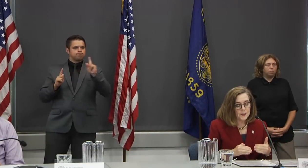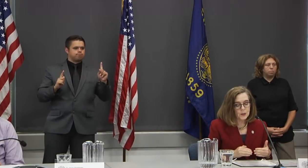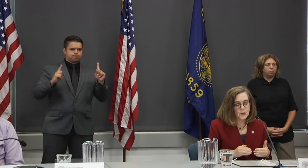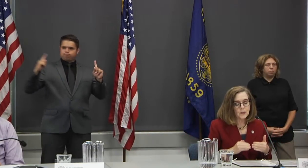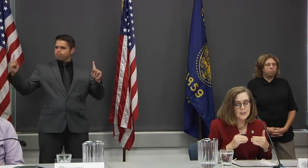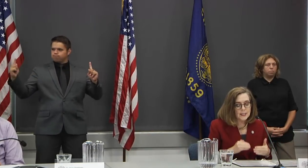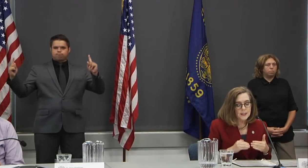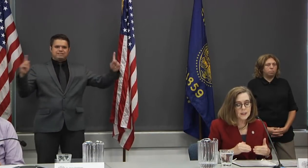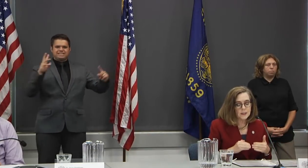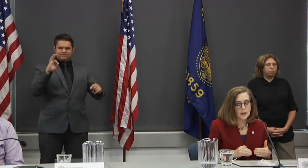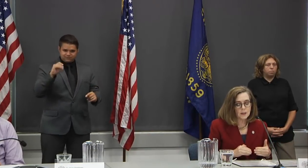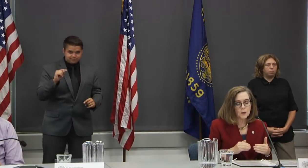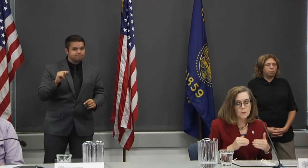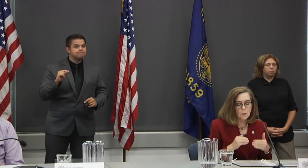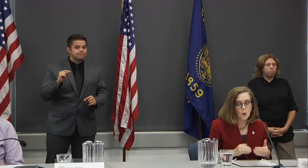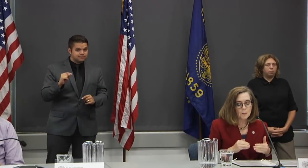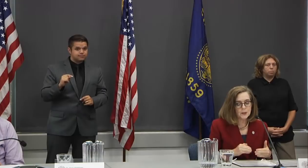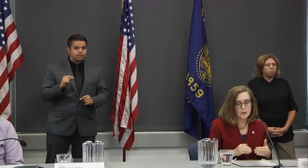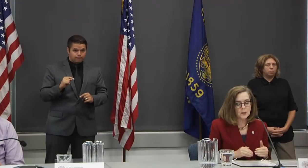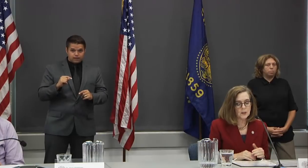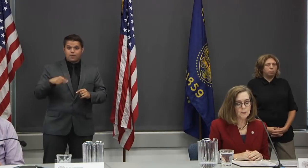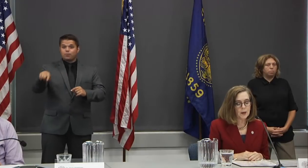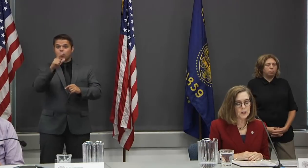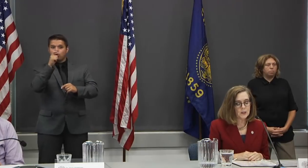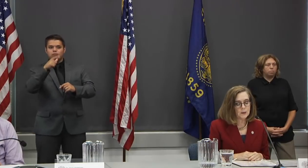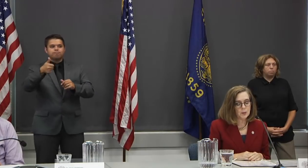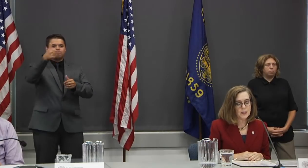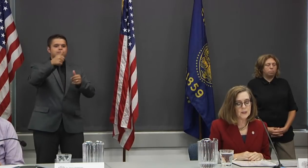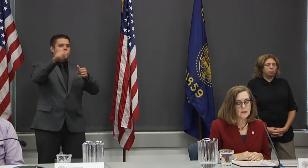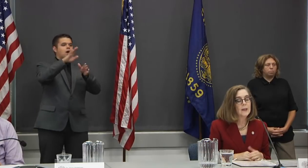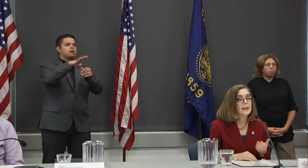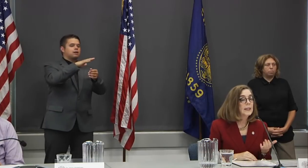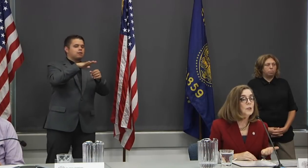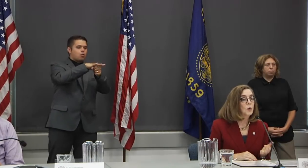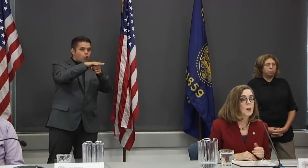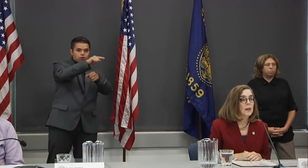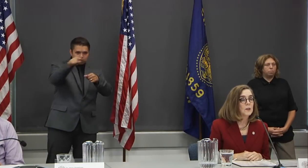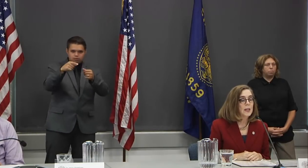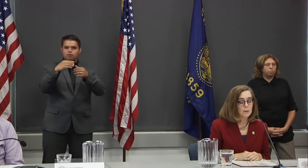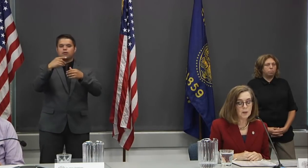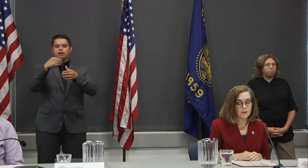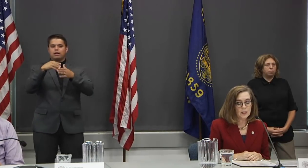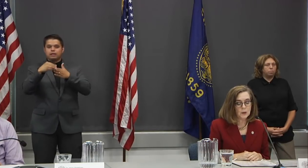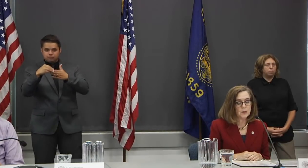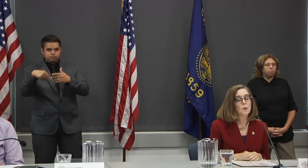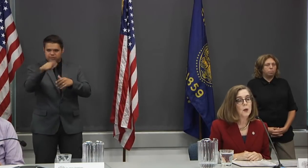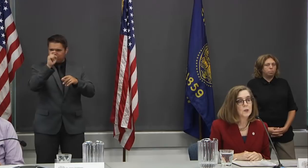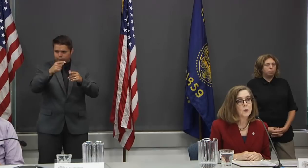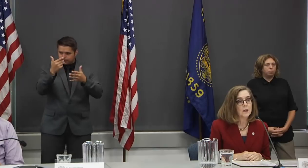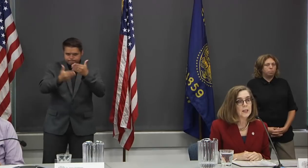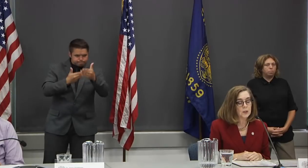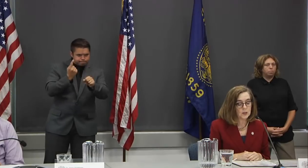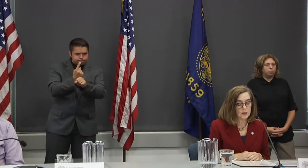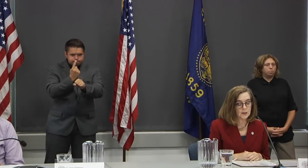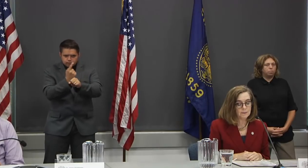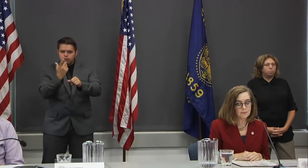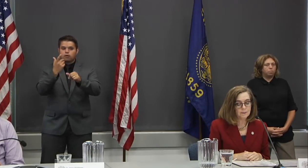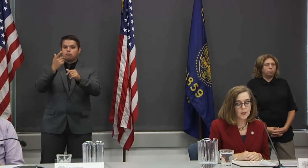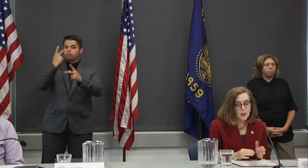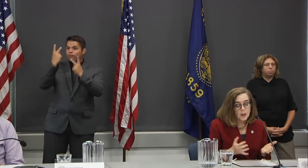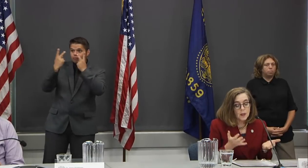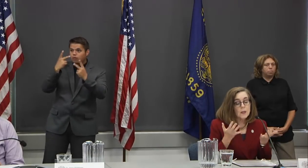Local officials need to conduct more business inspections in places like indoor entertainment venues and restaurant